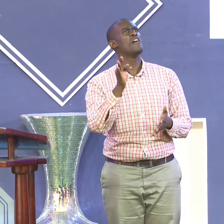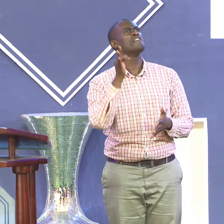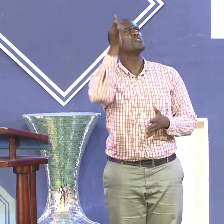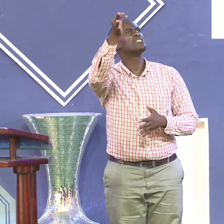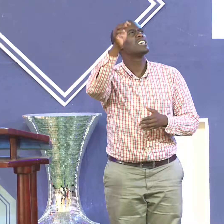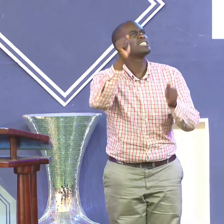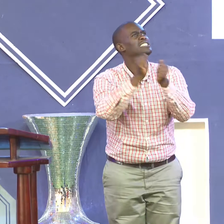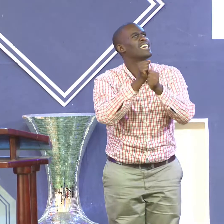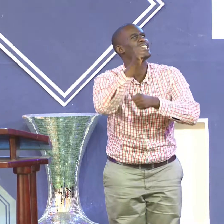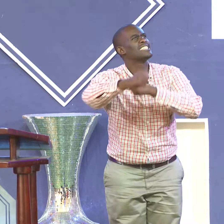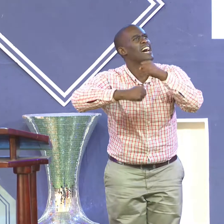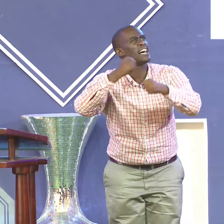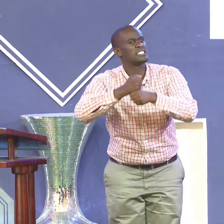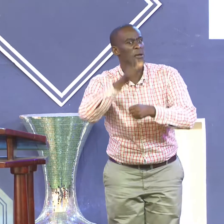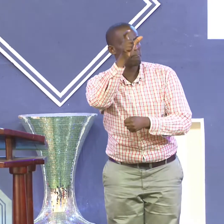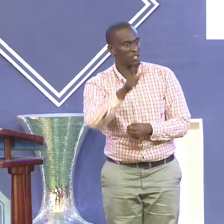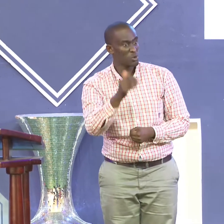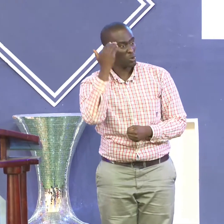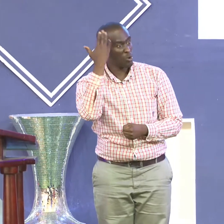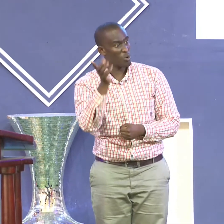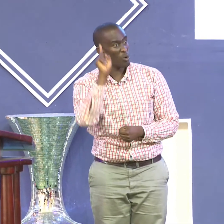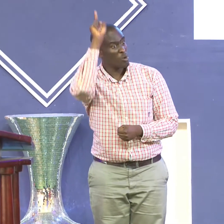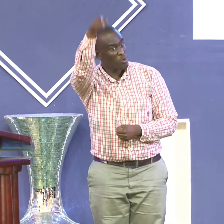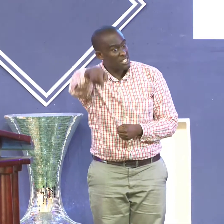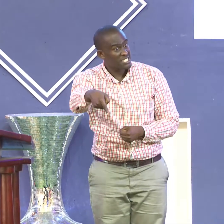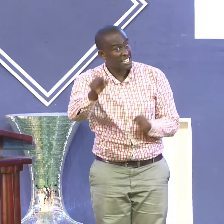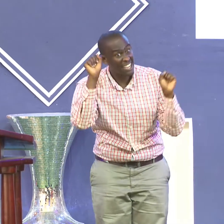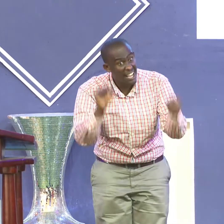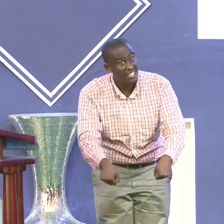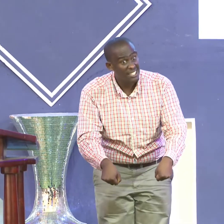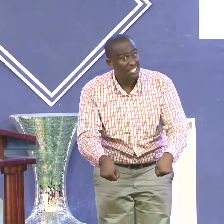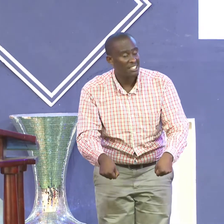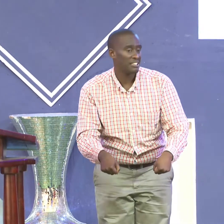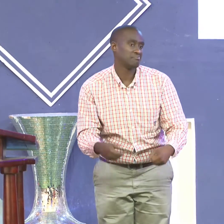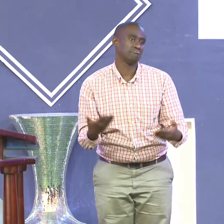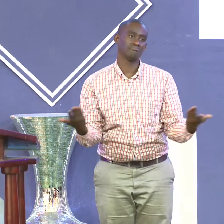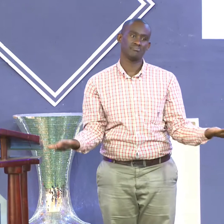10 years ahead, which even he doesn't know whether he will be alive.